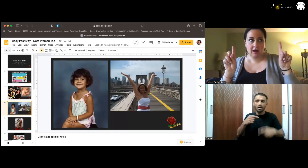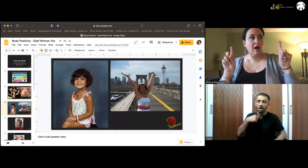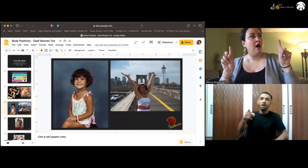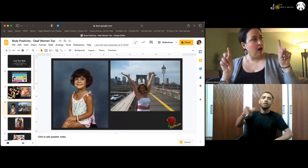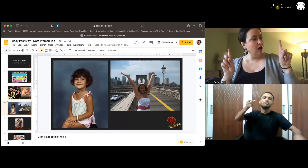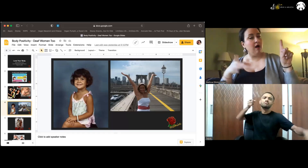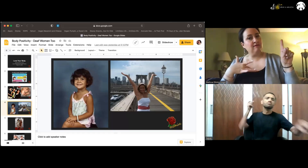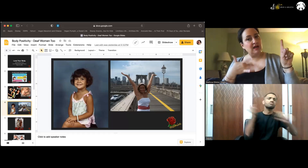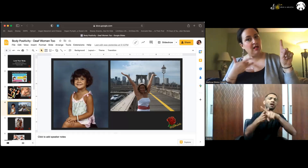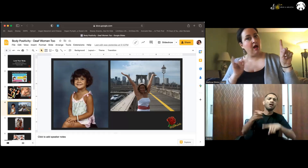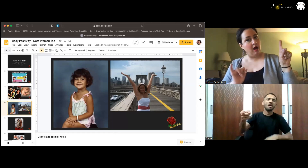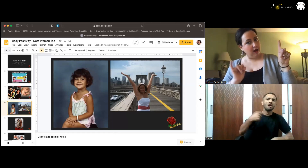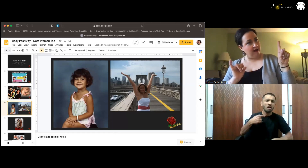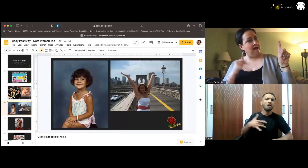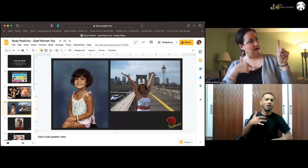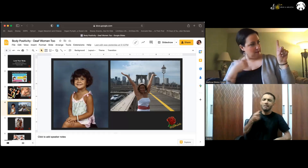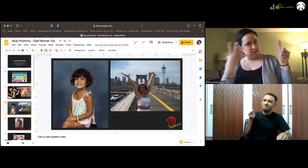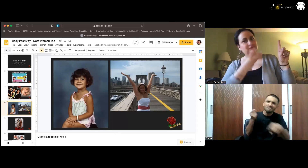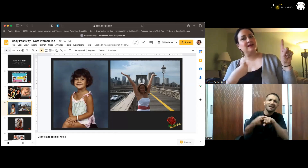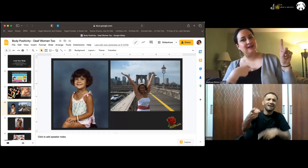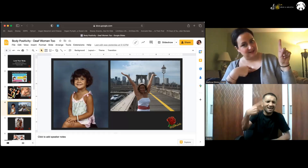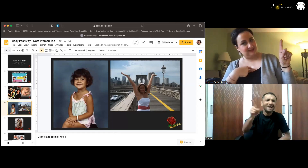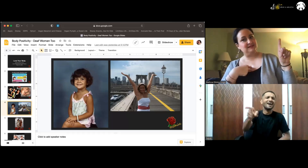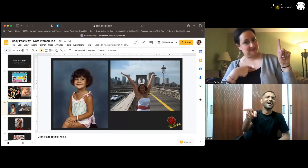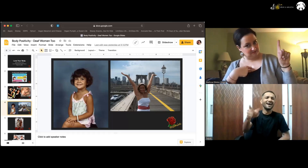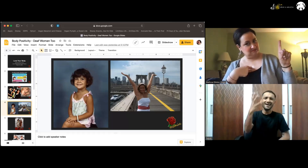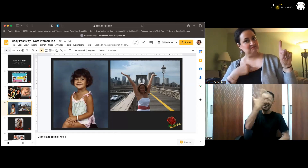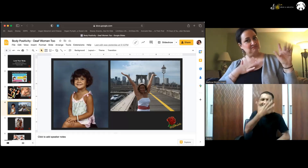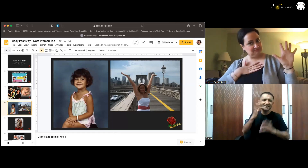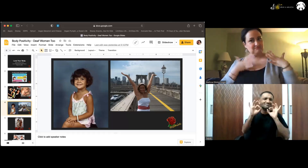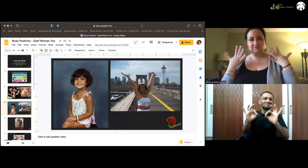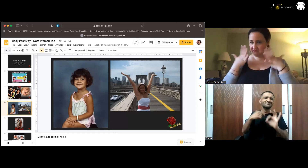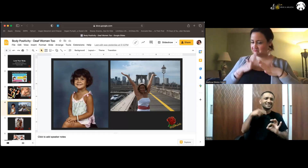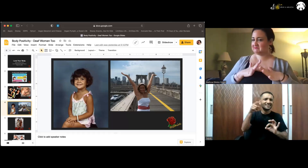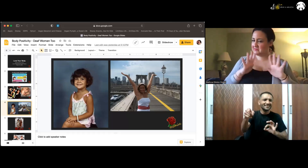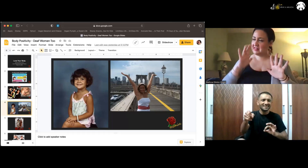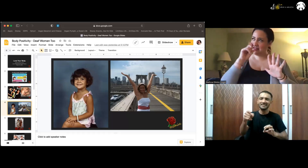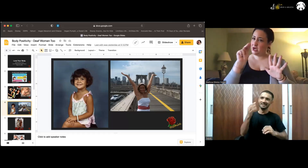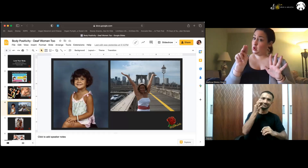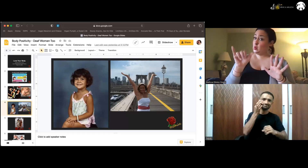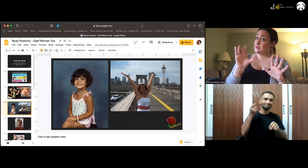mean, there's a lot of diversity. So finally, I realized that I am beautiful.